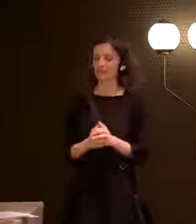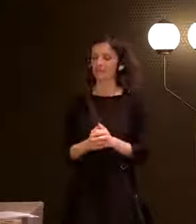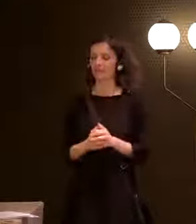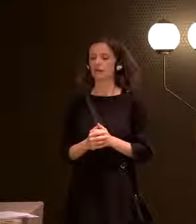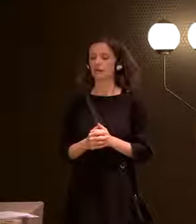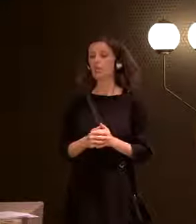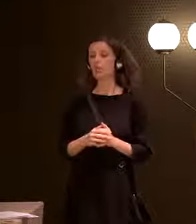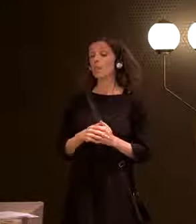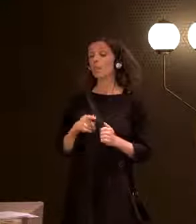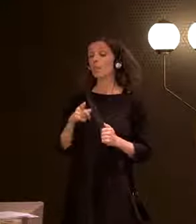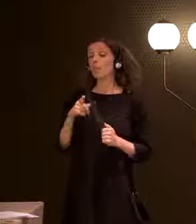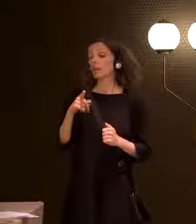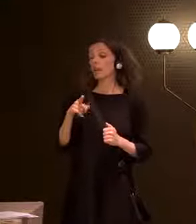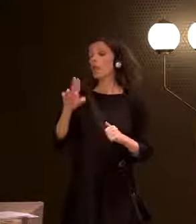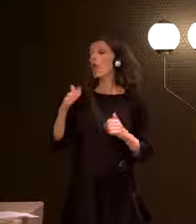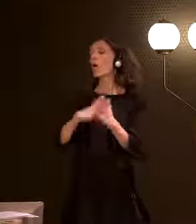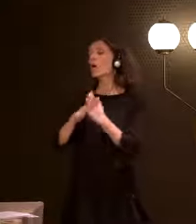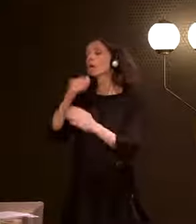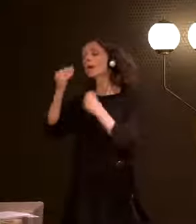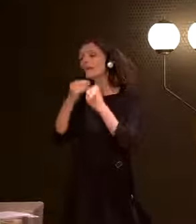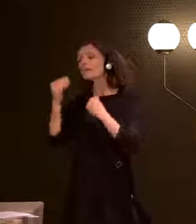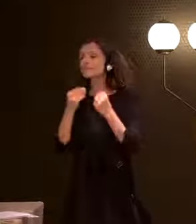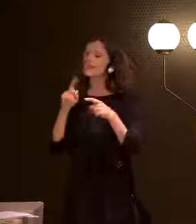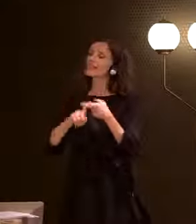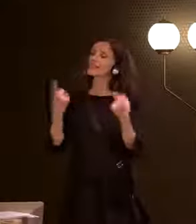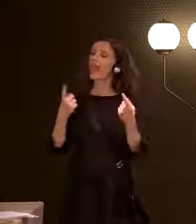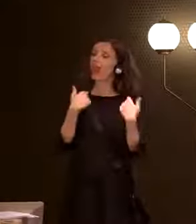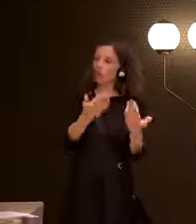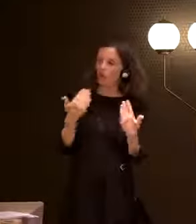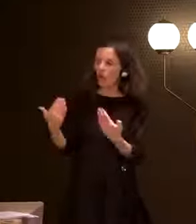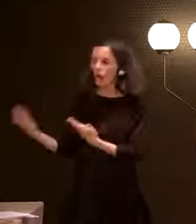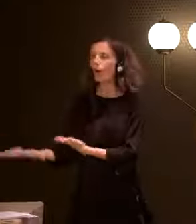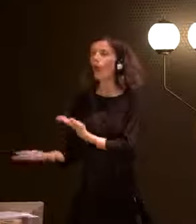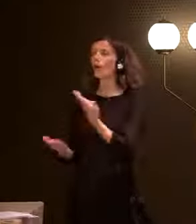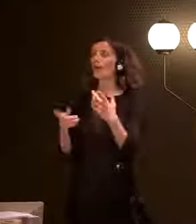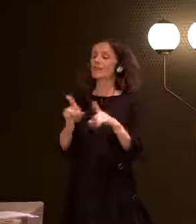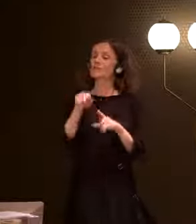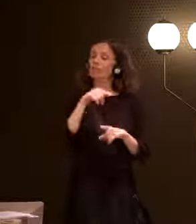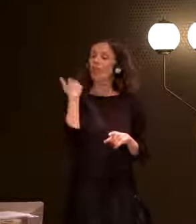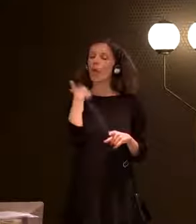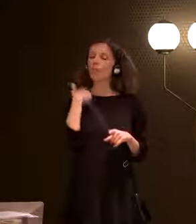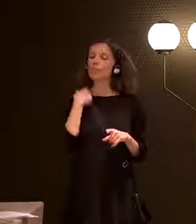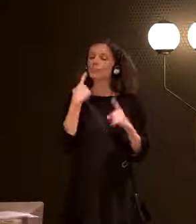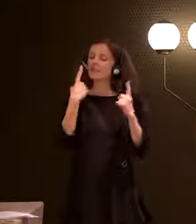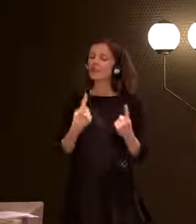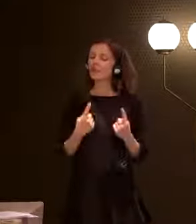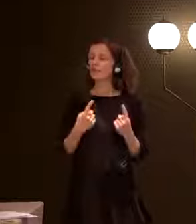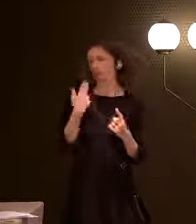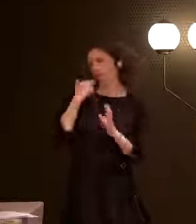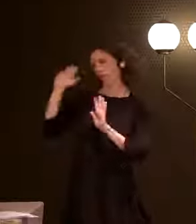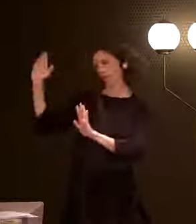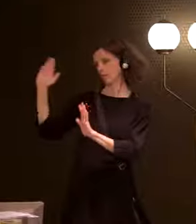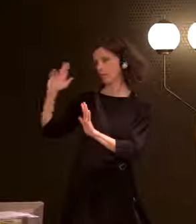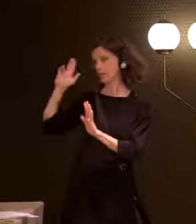interesting activity for each day until Christmas. And that can be just a Christmas carol that you will learn together,